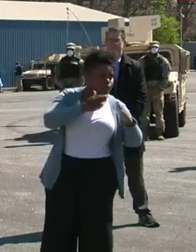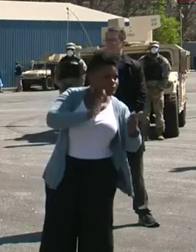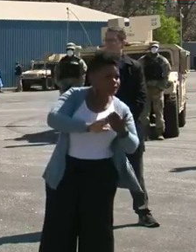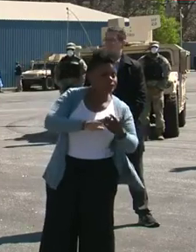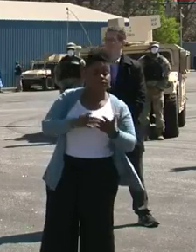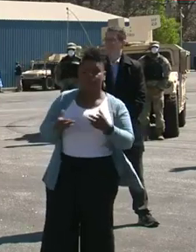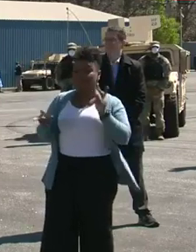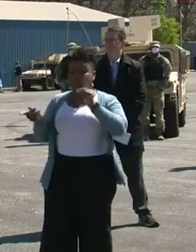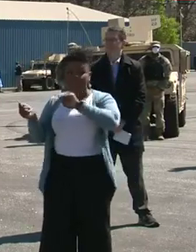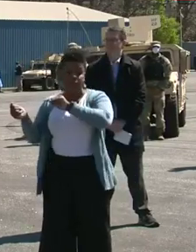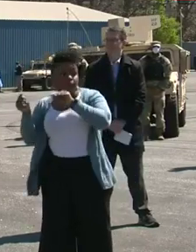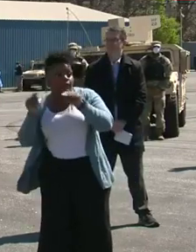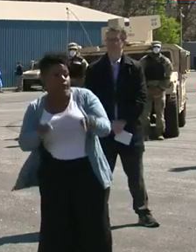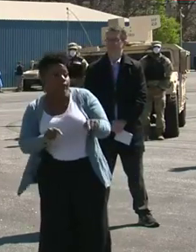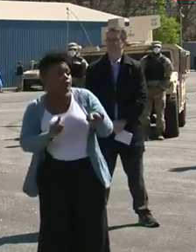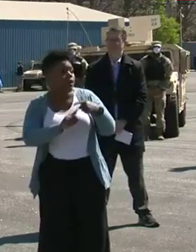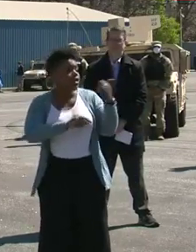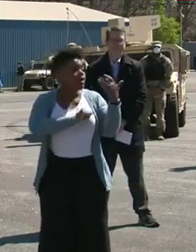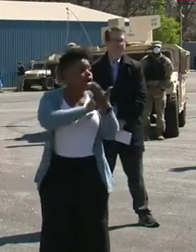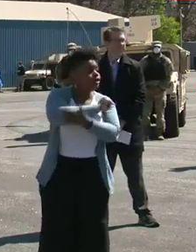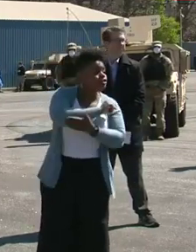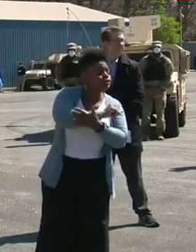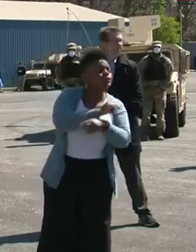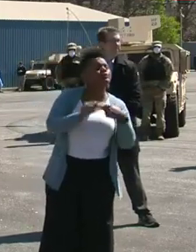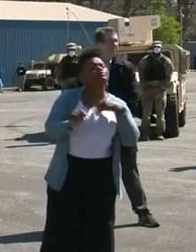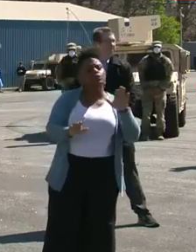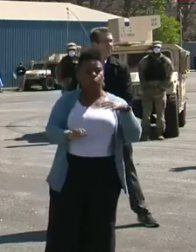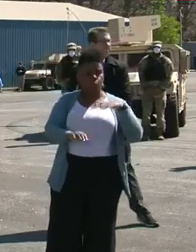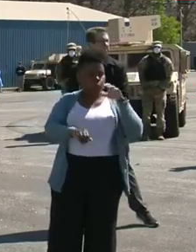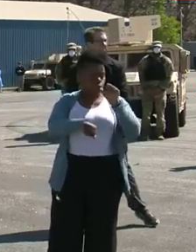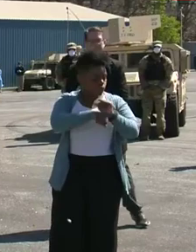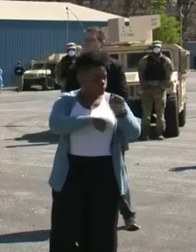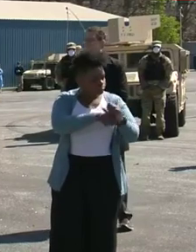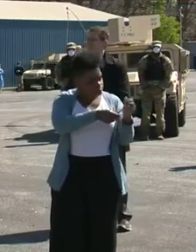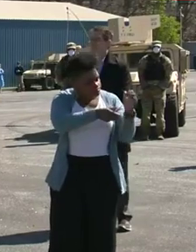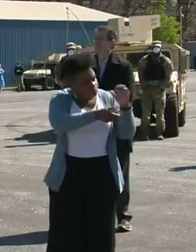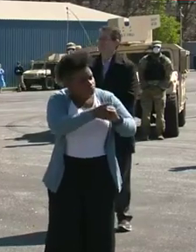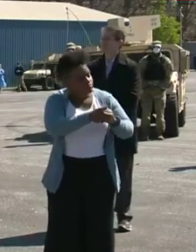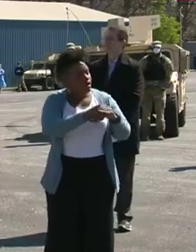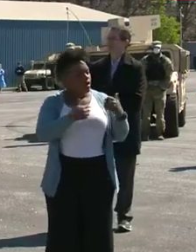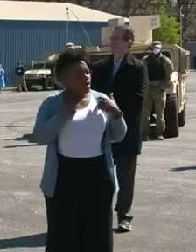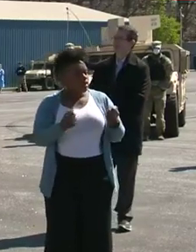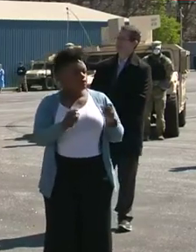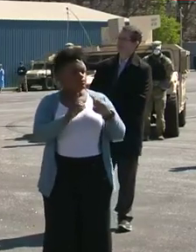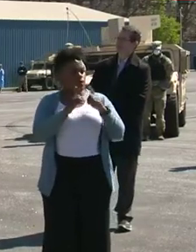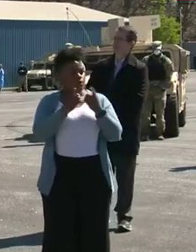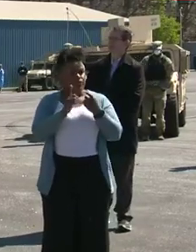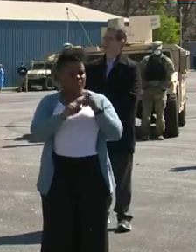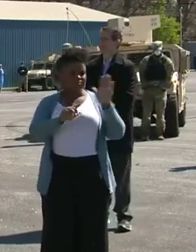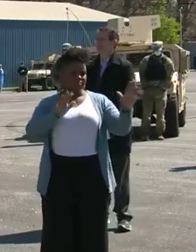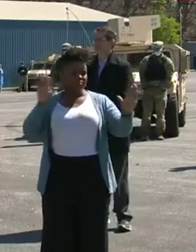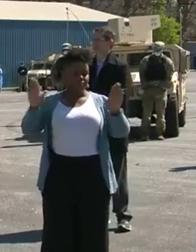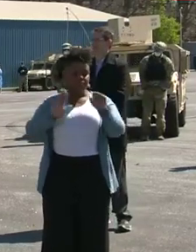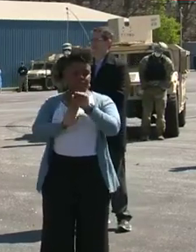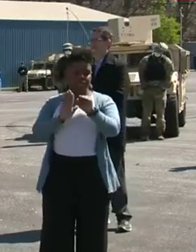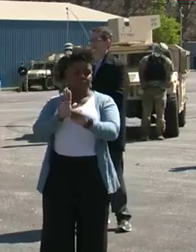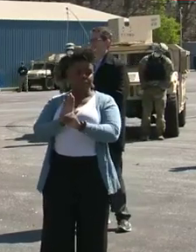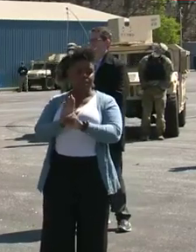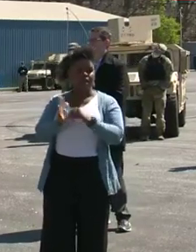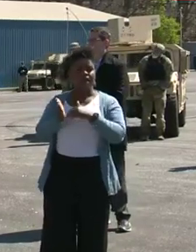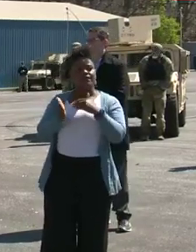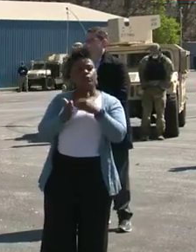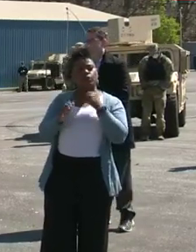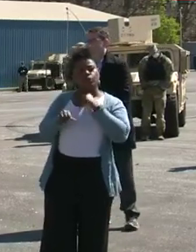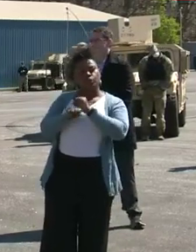of community transmission. So we work collaboratively with the health department of their jurisdiction, oftentimes Maryland and Virginia, to